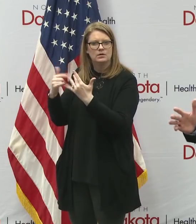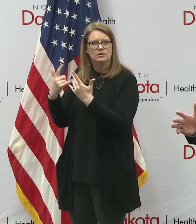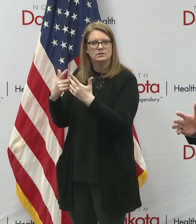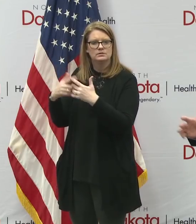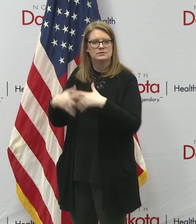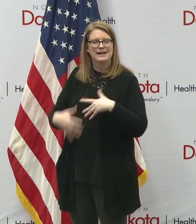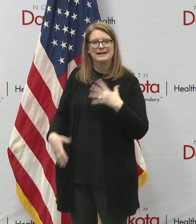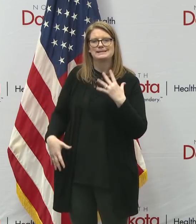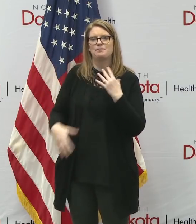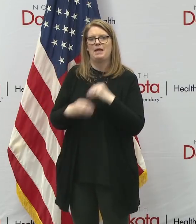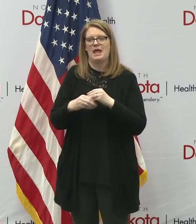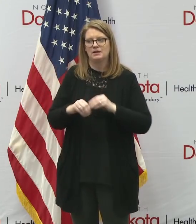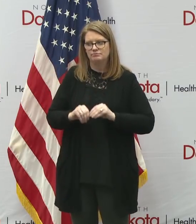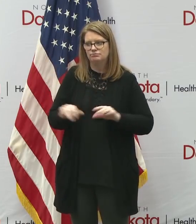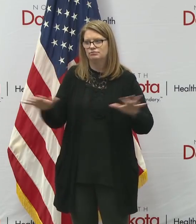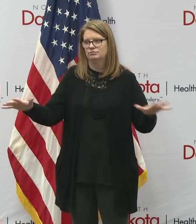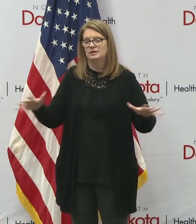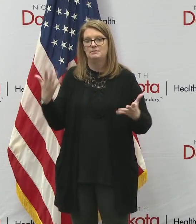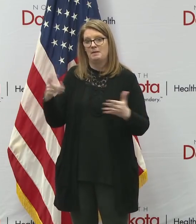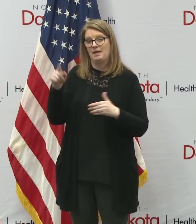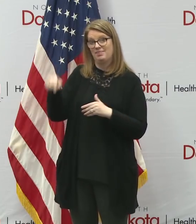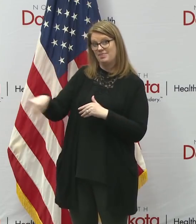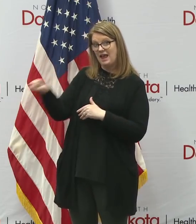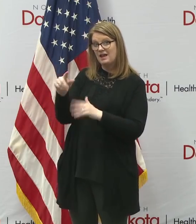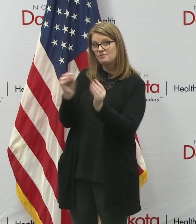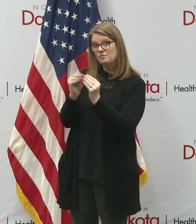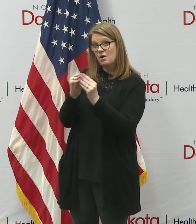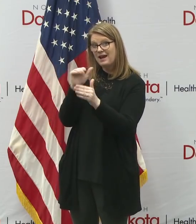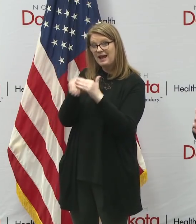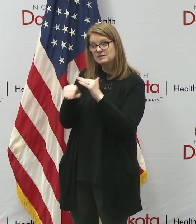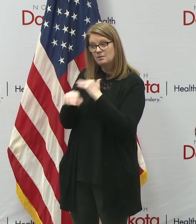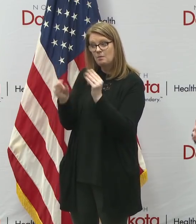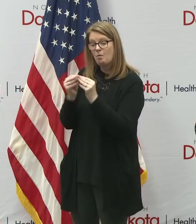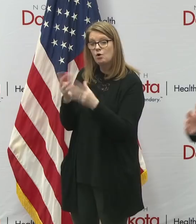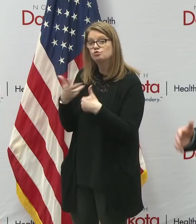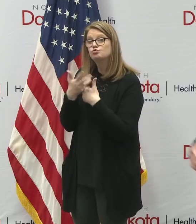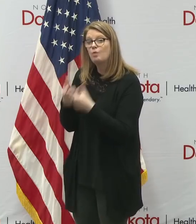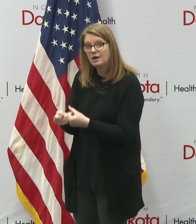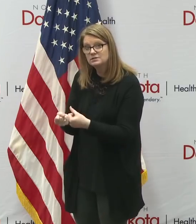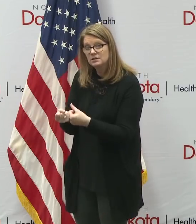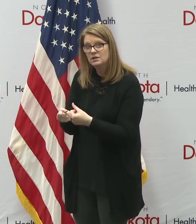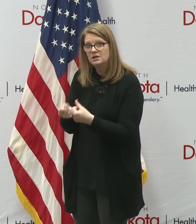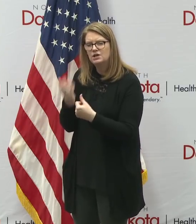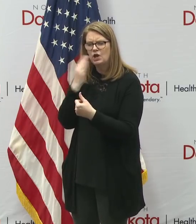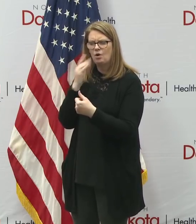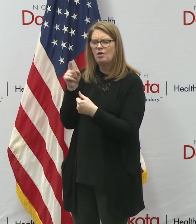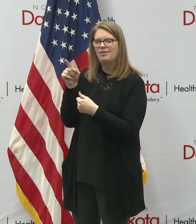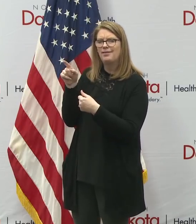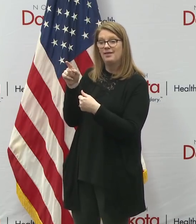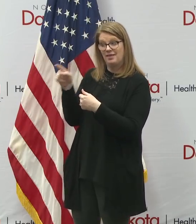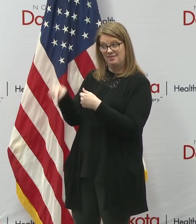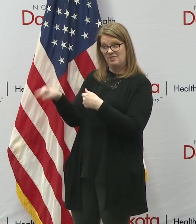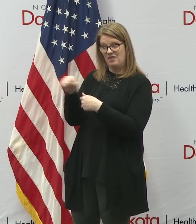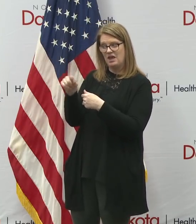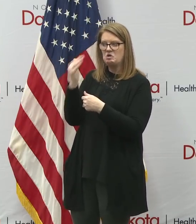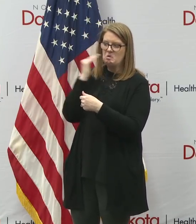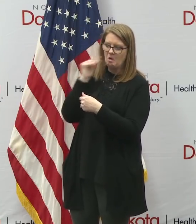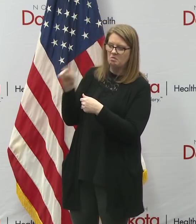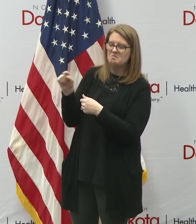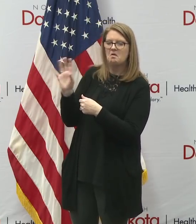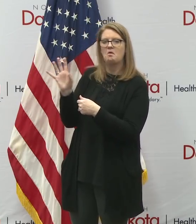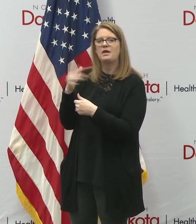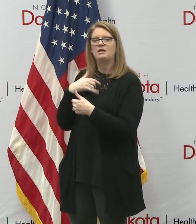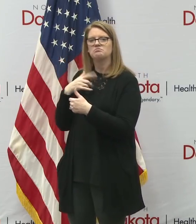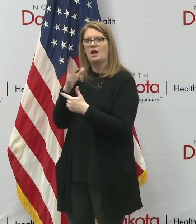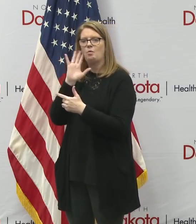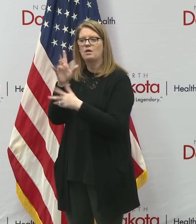our bandwidth, and they may have more access and more trust when people that they know are calling. And so again, we work in hand to